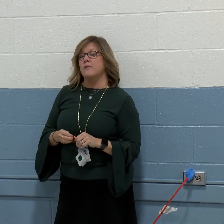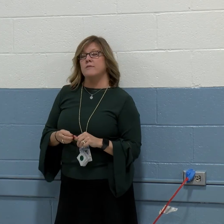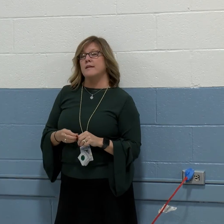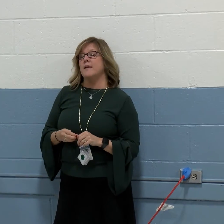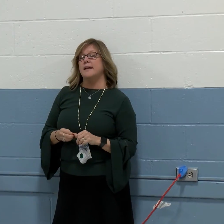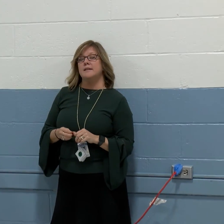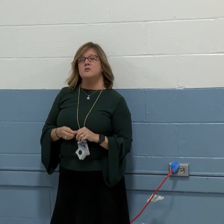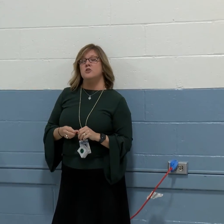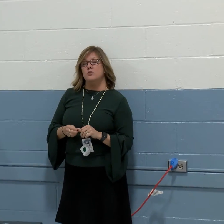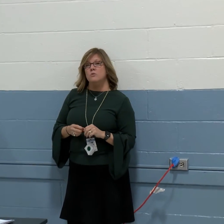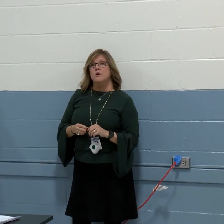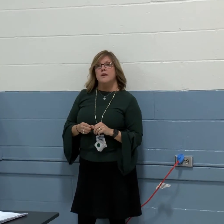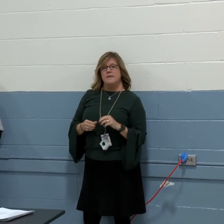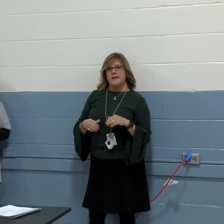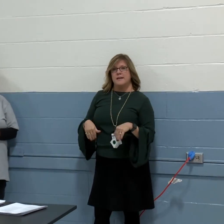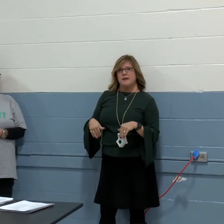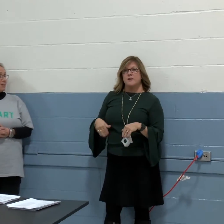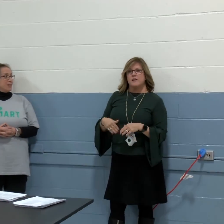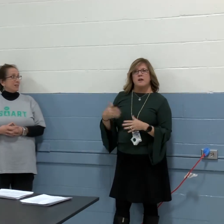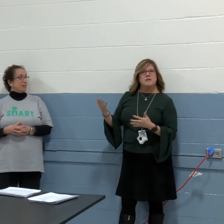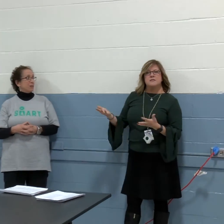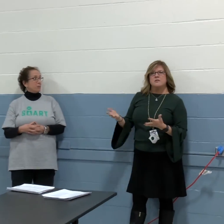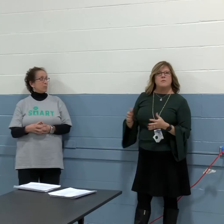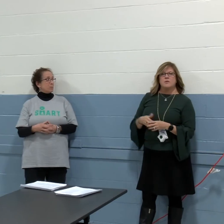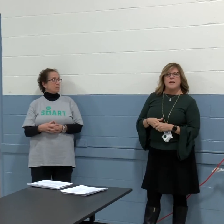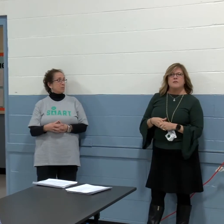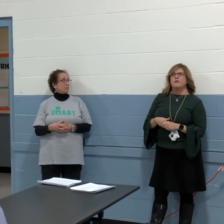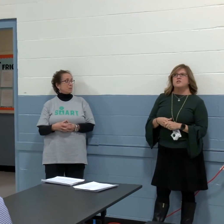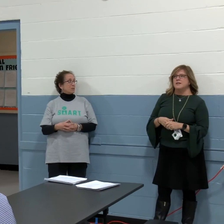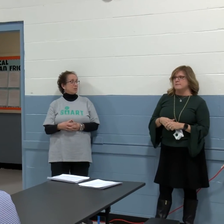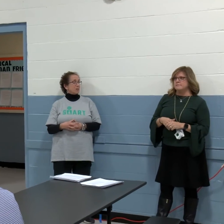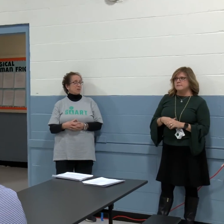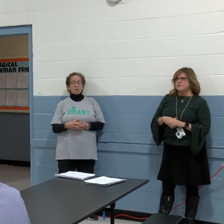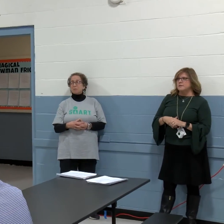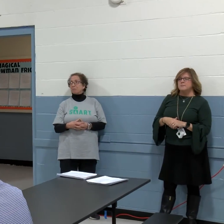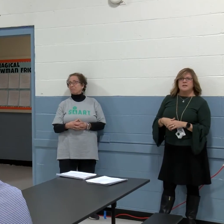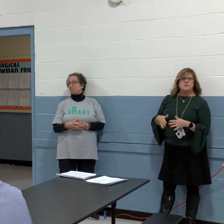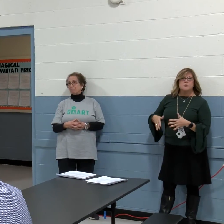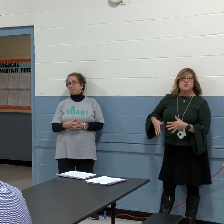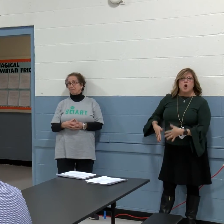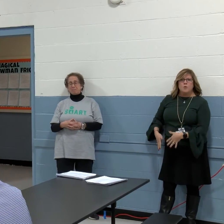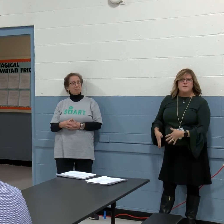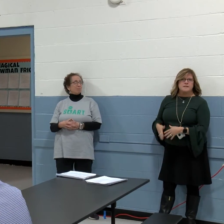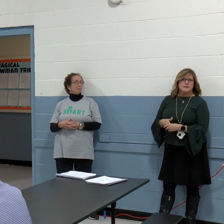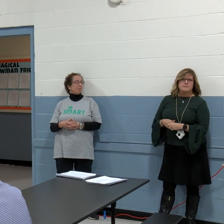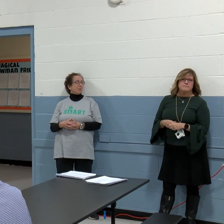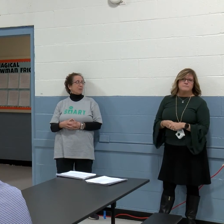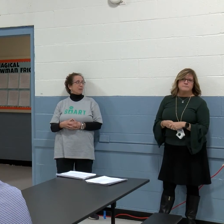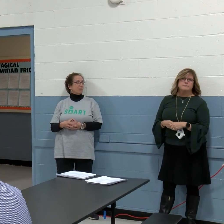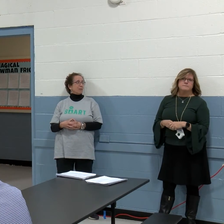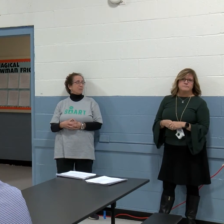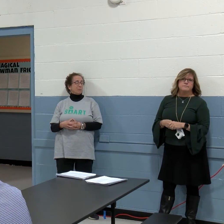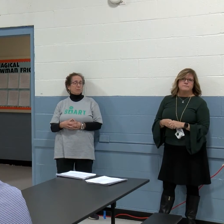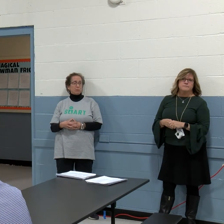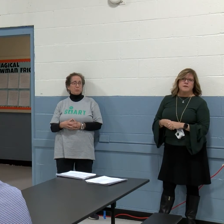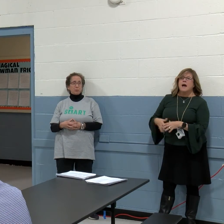Joe, I don't think my kids knew that he carried a gun until they were like 13, because it was always hidden.